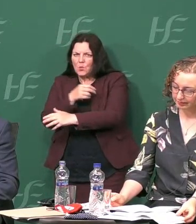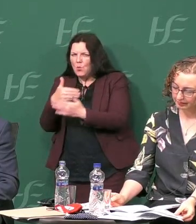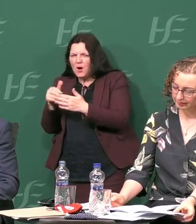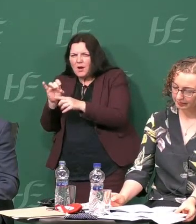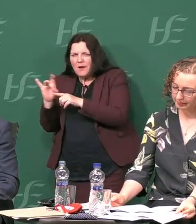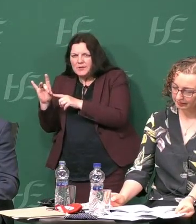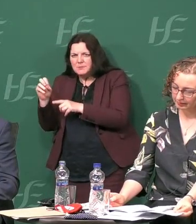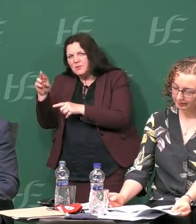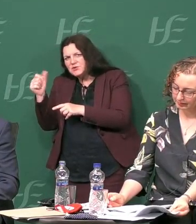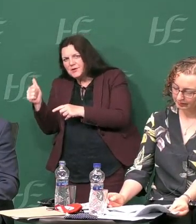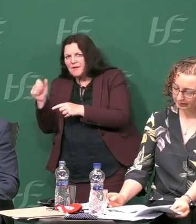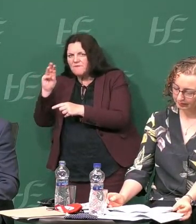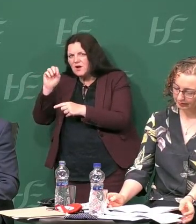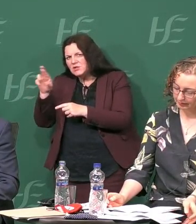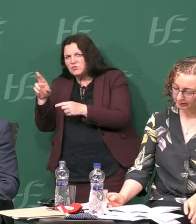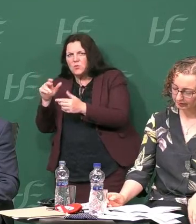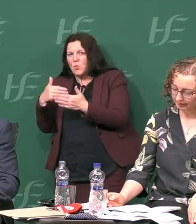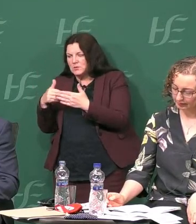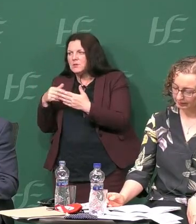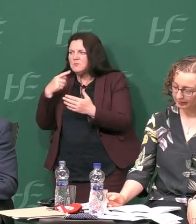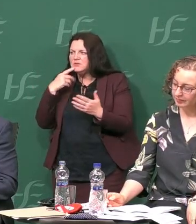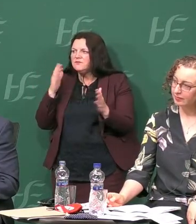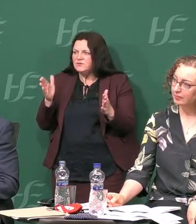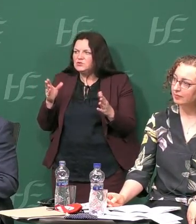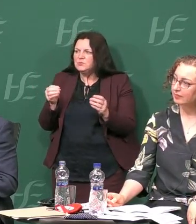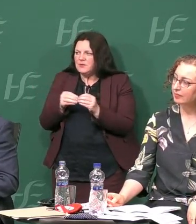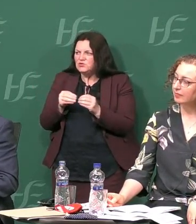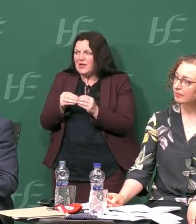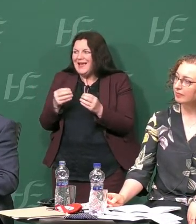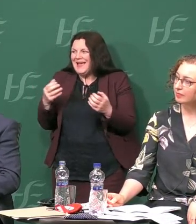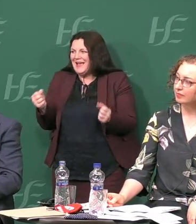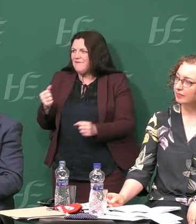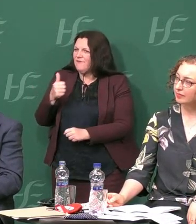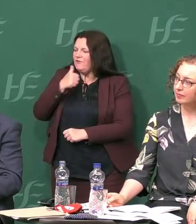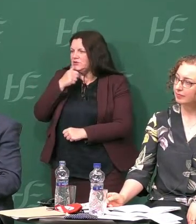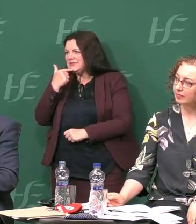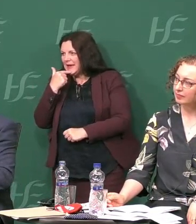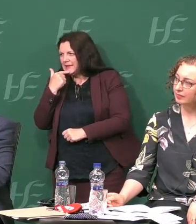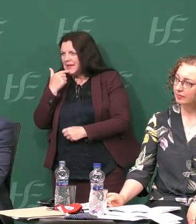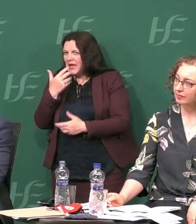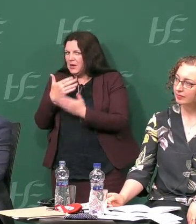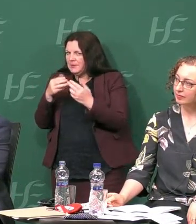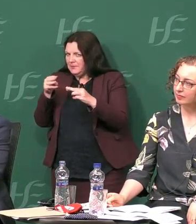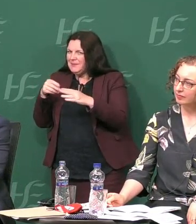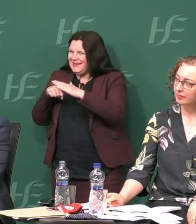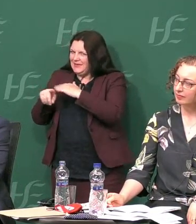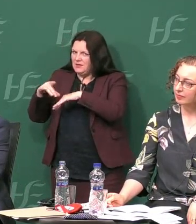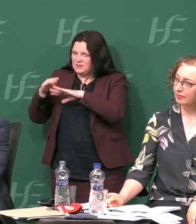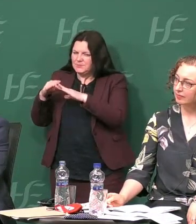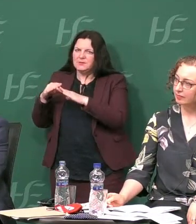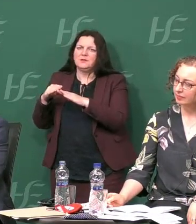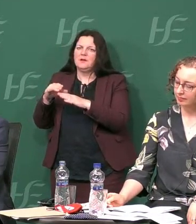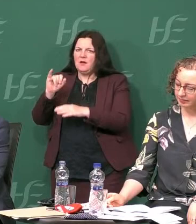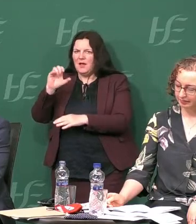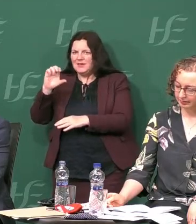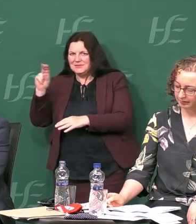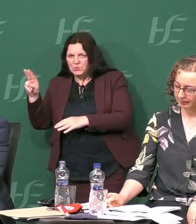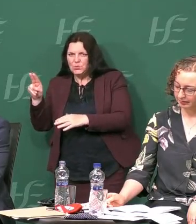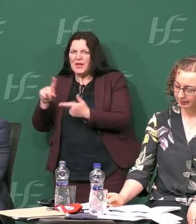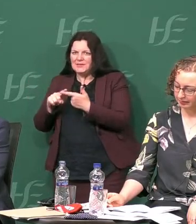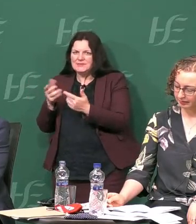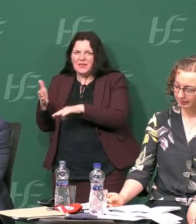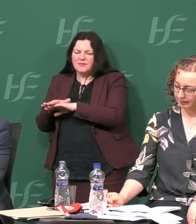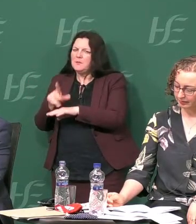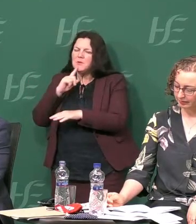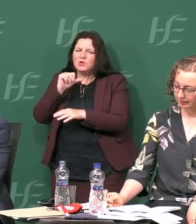Of the vaccines, the vaccine status, if you like, and hospitalized cases, ICU cases, and mortality.